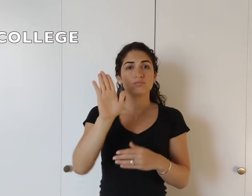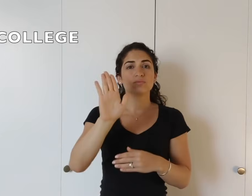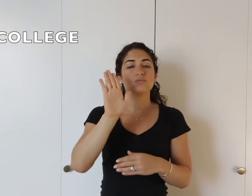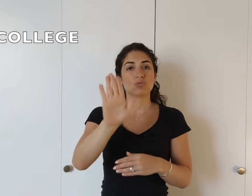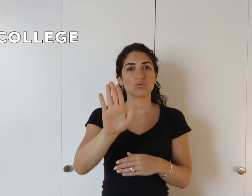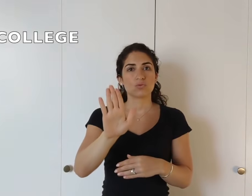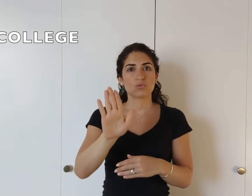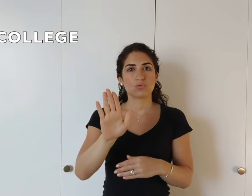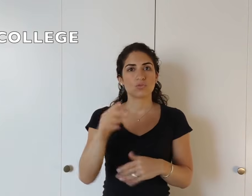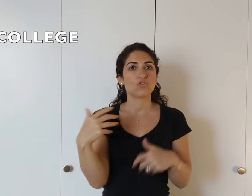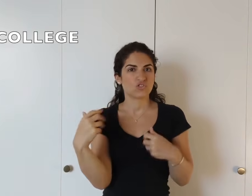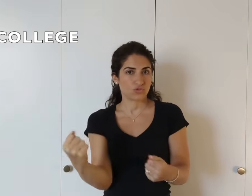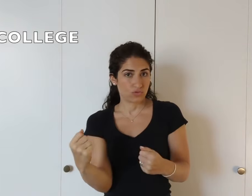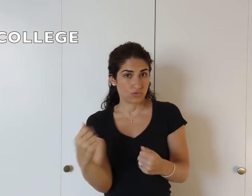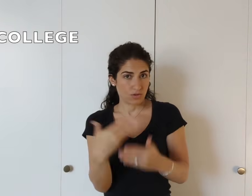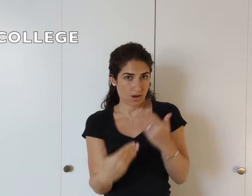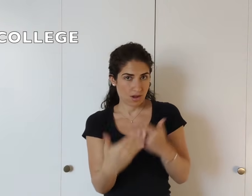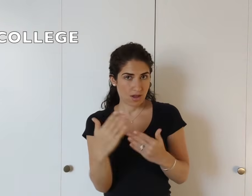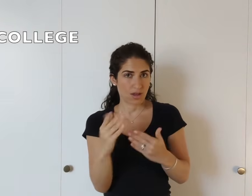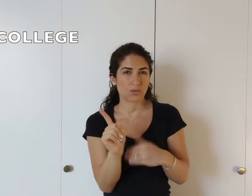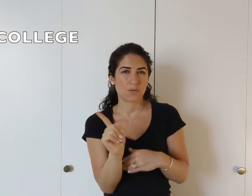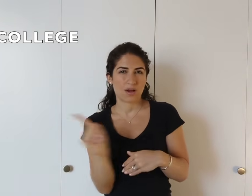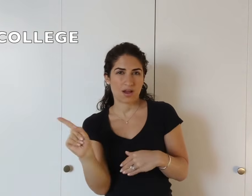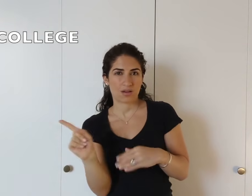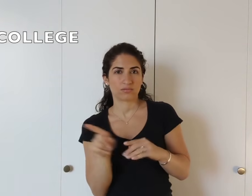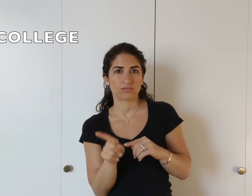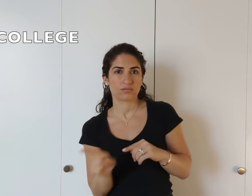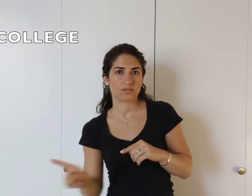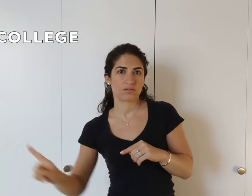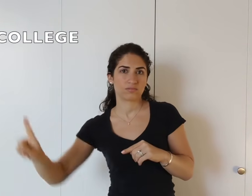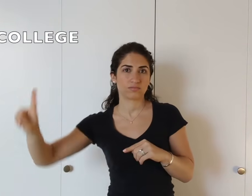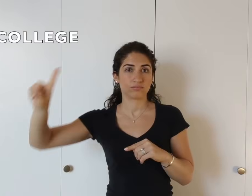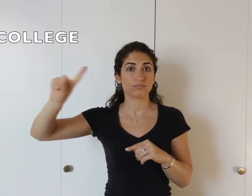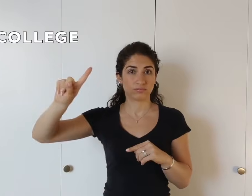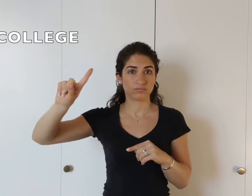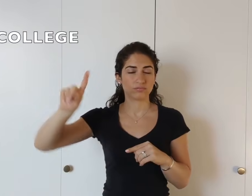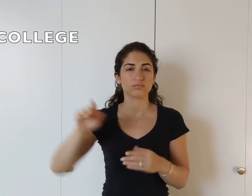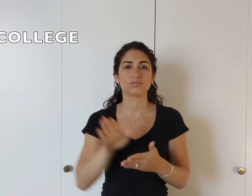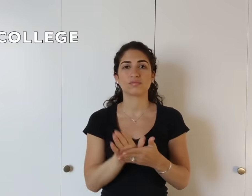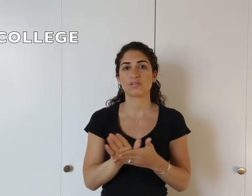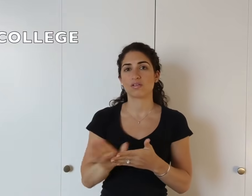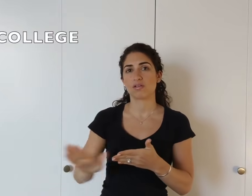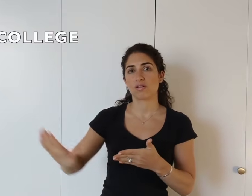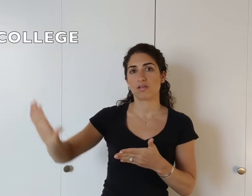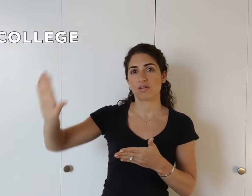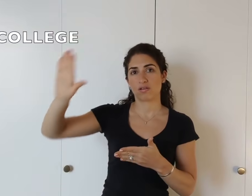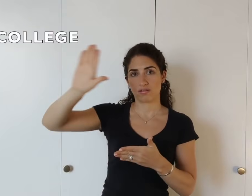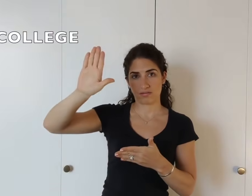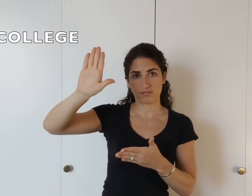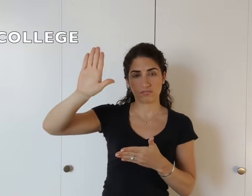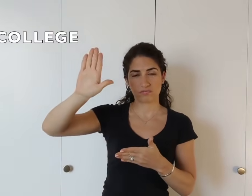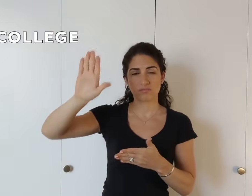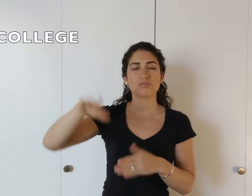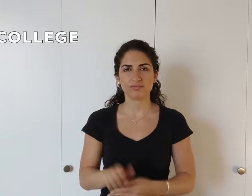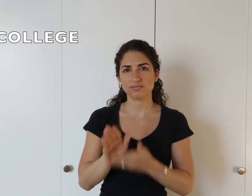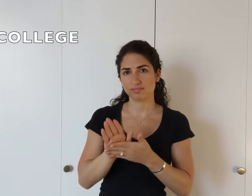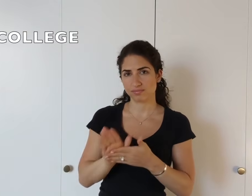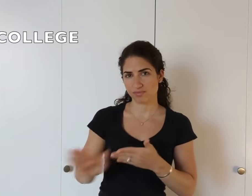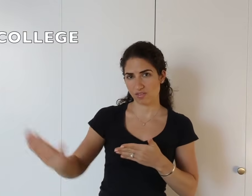The hands, so you should take, again, your dominant hand is going to go out and up. College. This goes